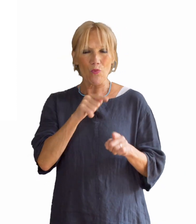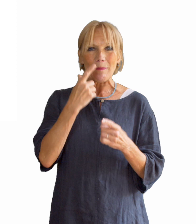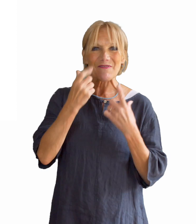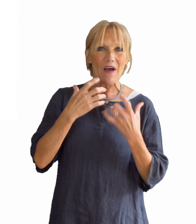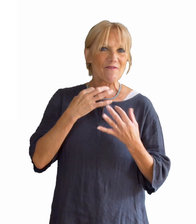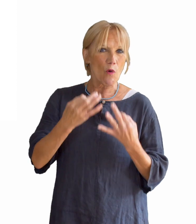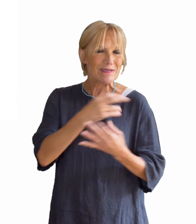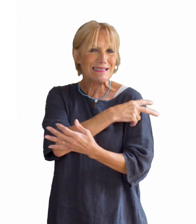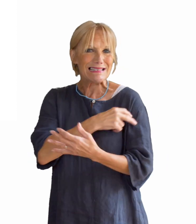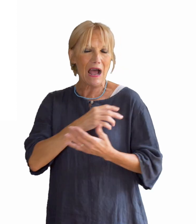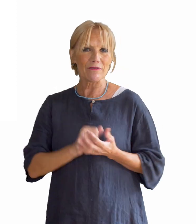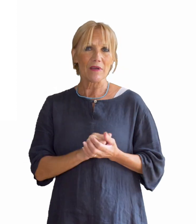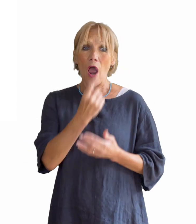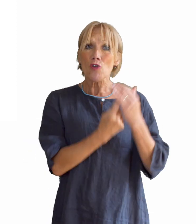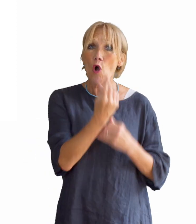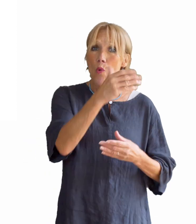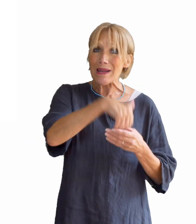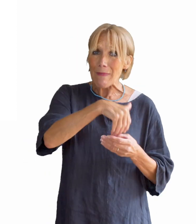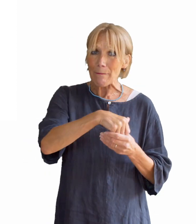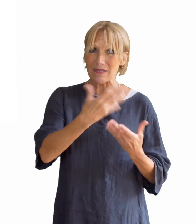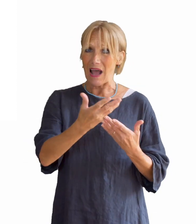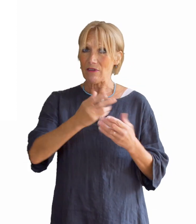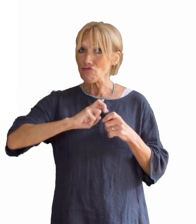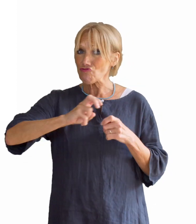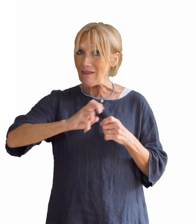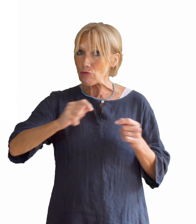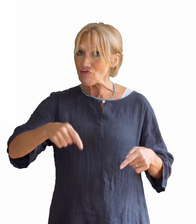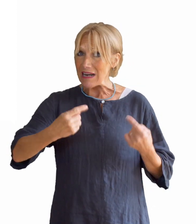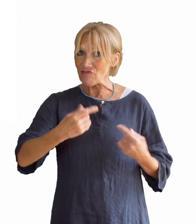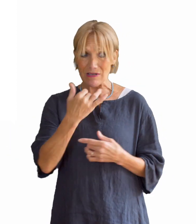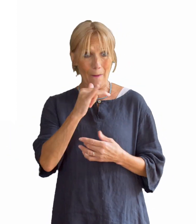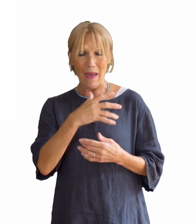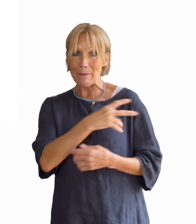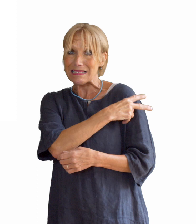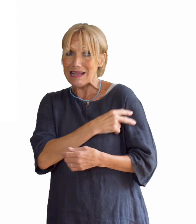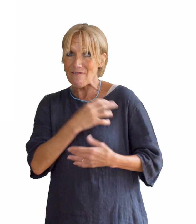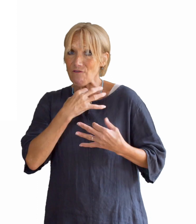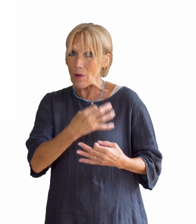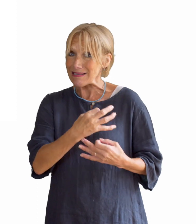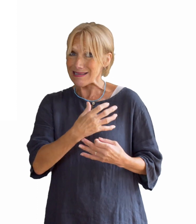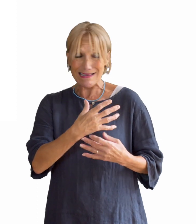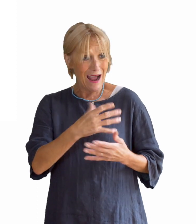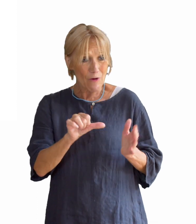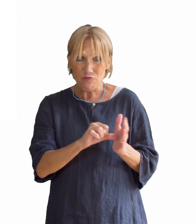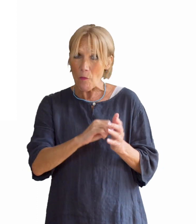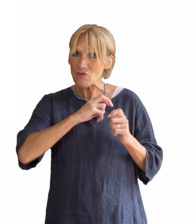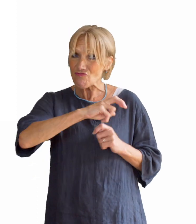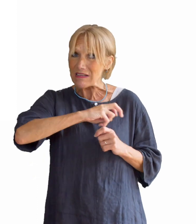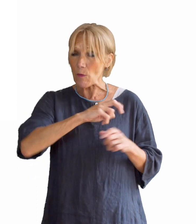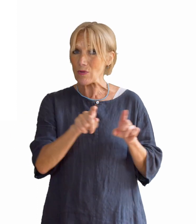them. It's not just members who may have travel challenges getting to a meeting centre. Staff and volunteers may do